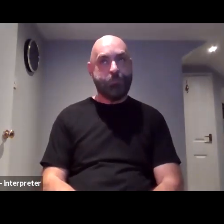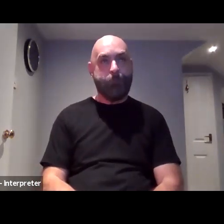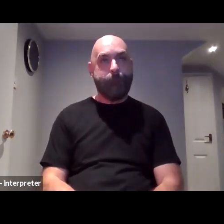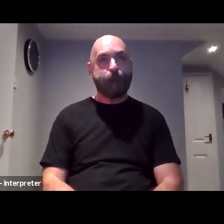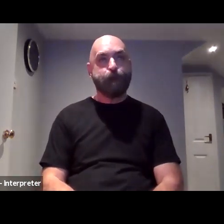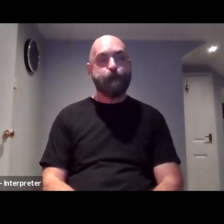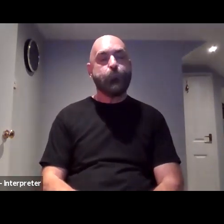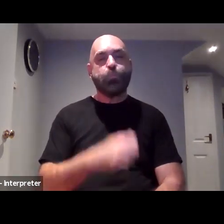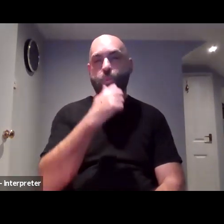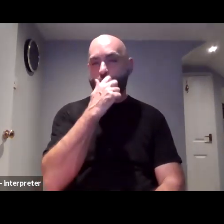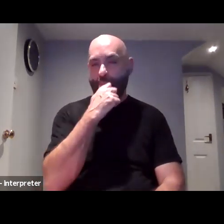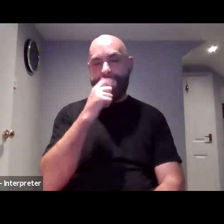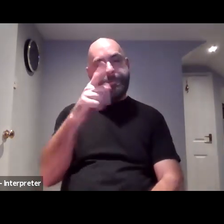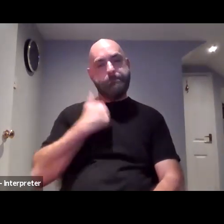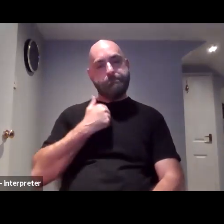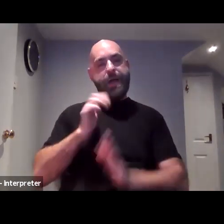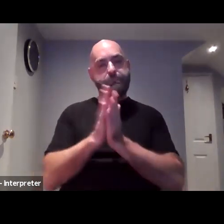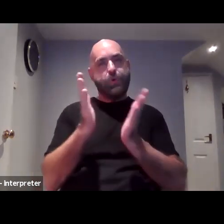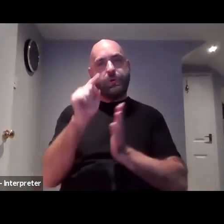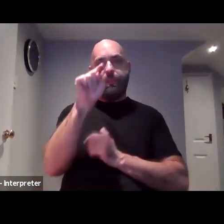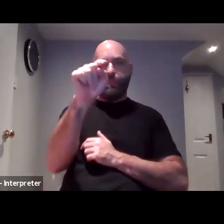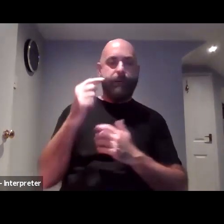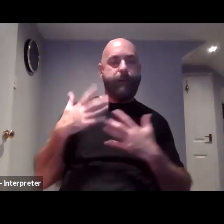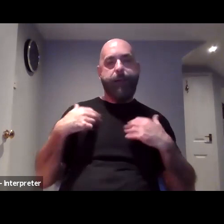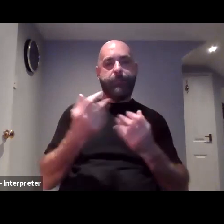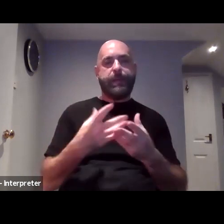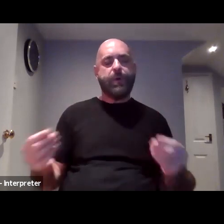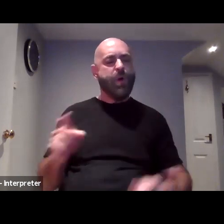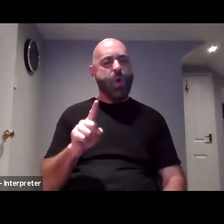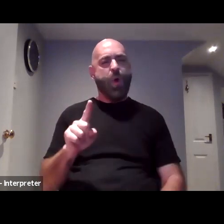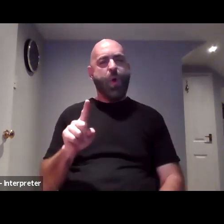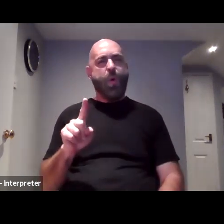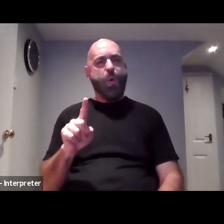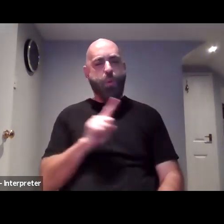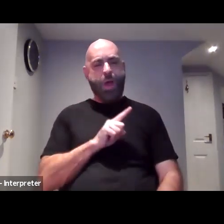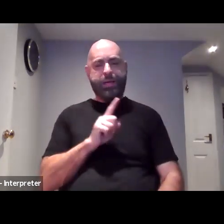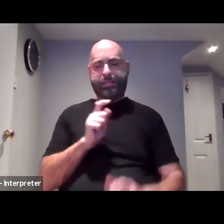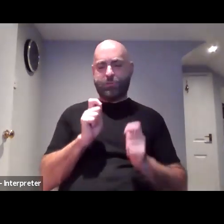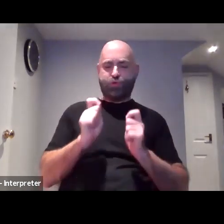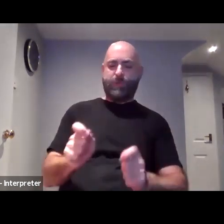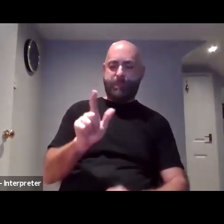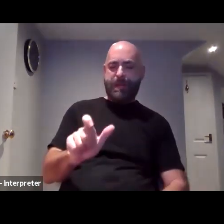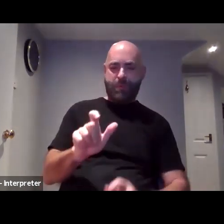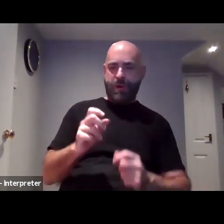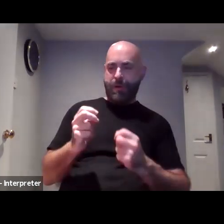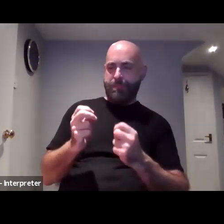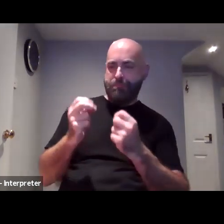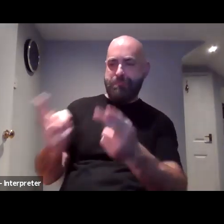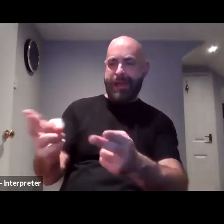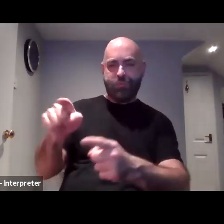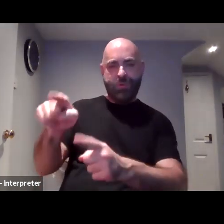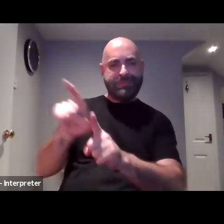The opening line of my book, The Health Gap, was why treat people and send them back to the conditions that made them